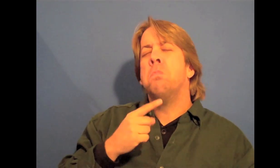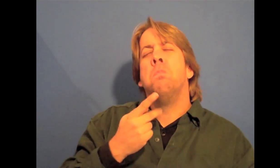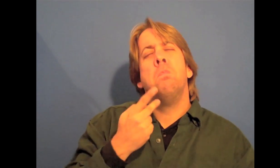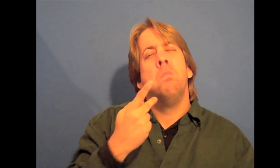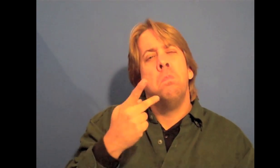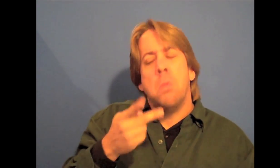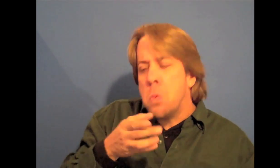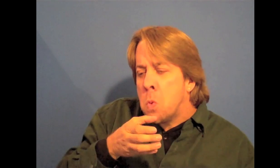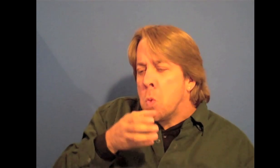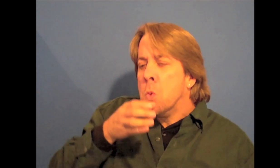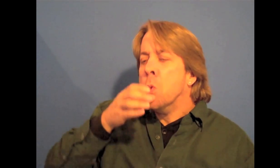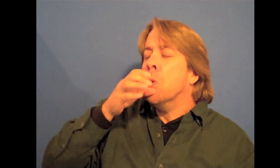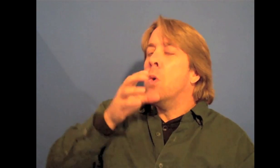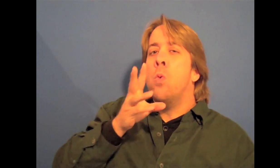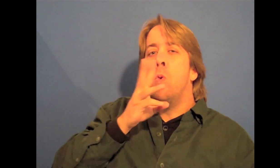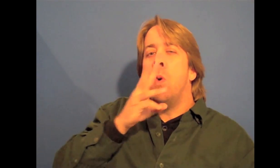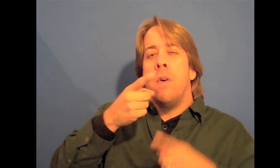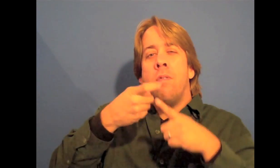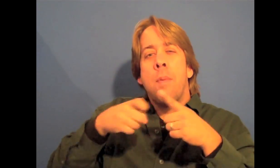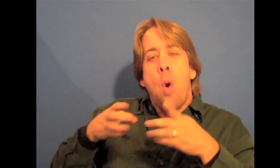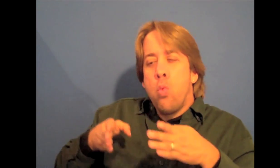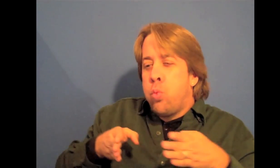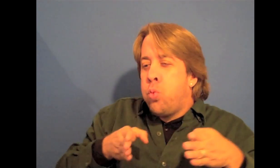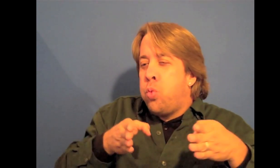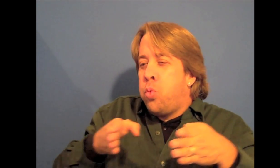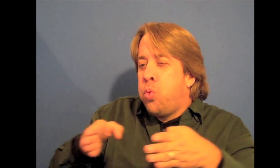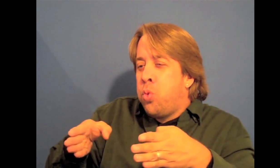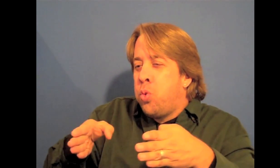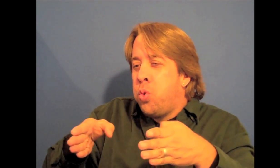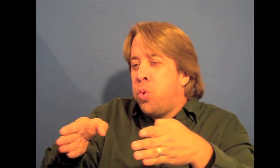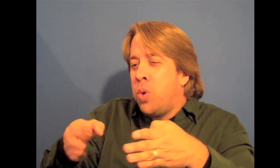You would drink water from the calabash that you filled from the river.